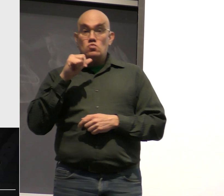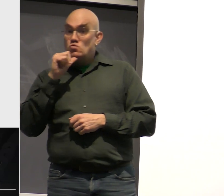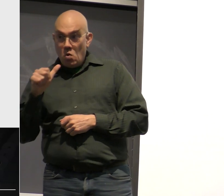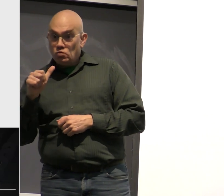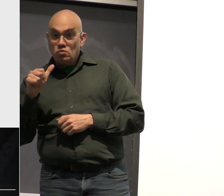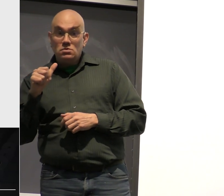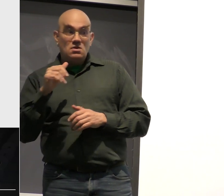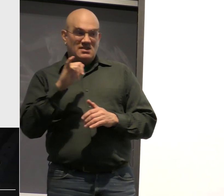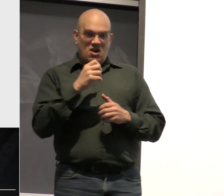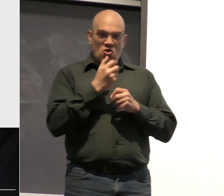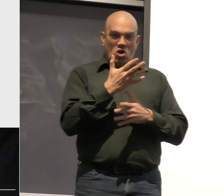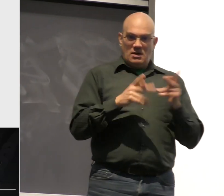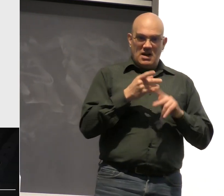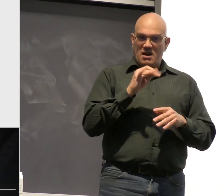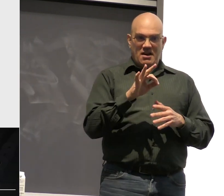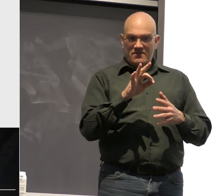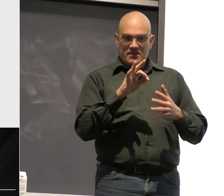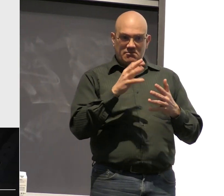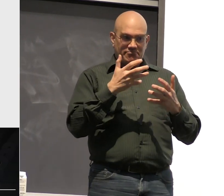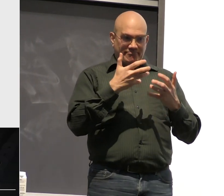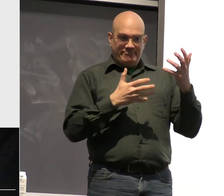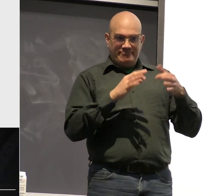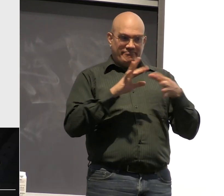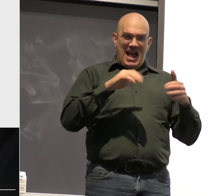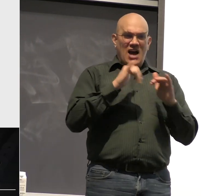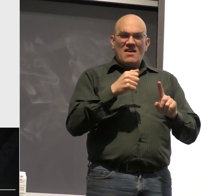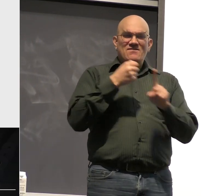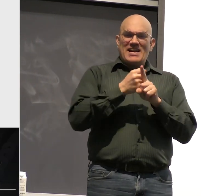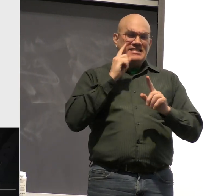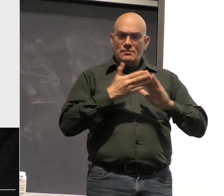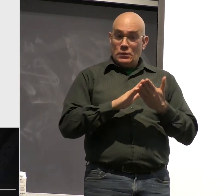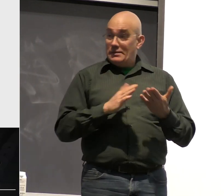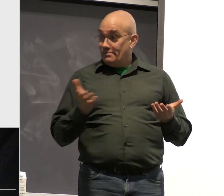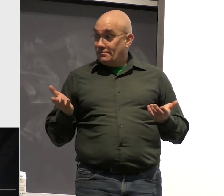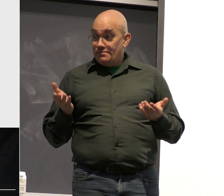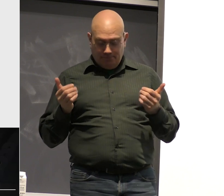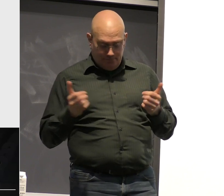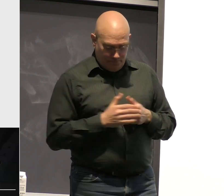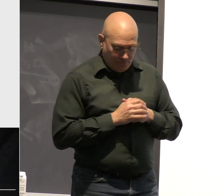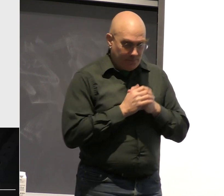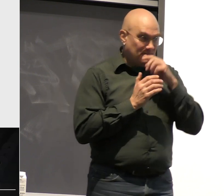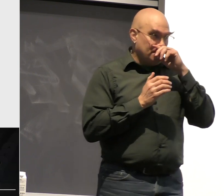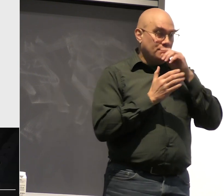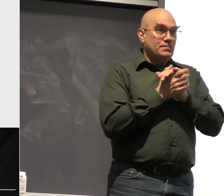disabled, some, and others who do not. Does that cause some type of friction or some disconnect? How does it affect the greater community? Thank you.